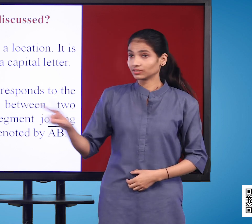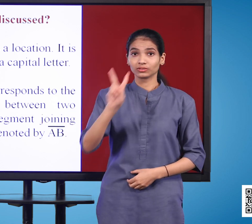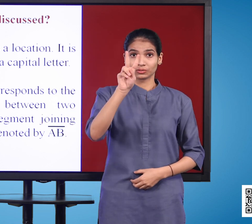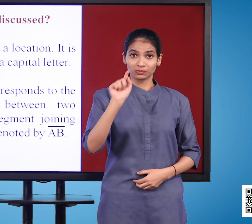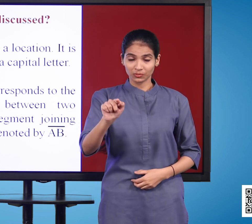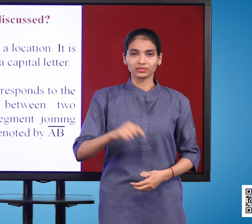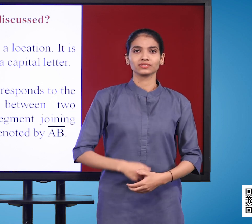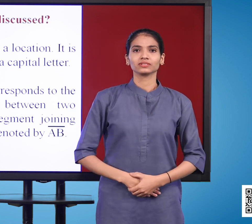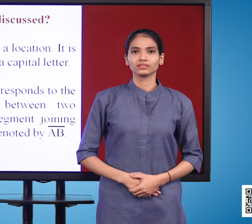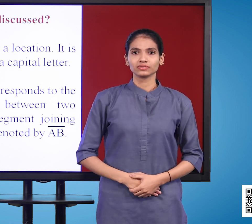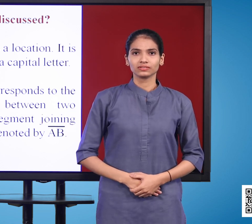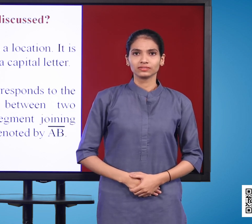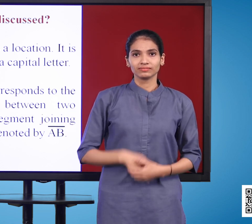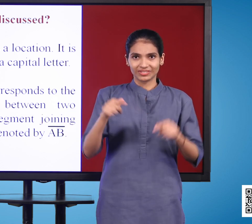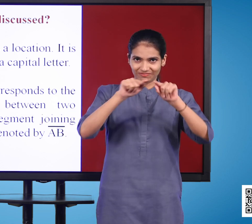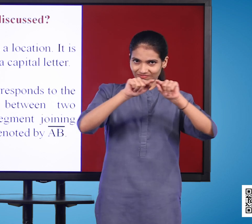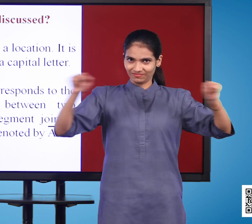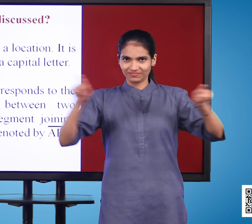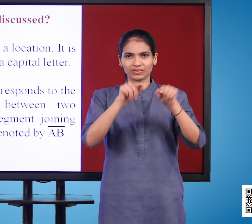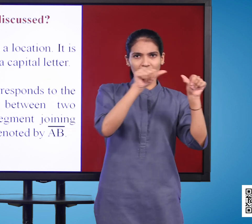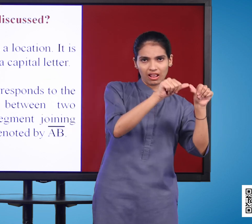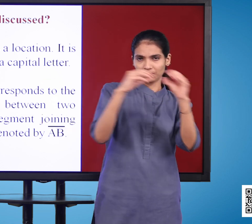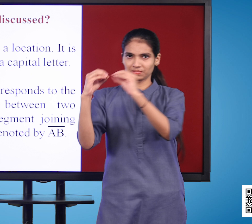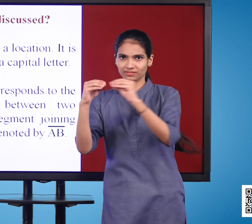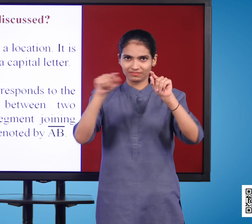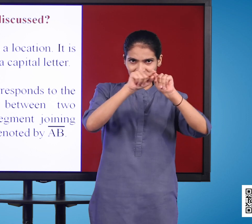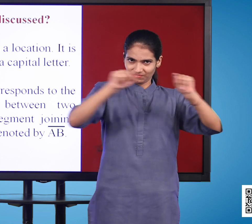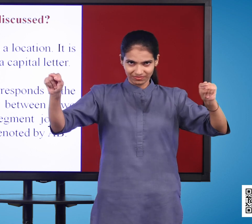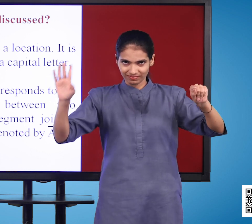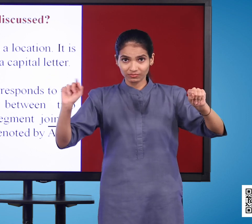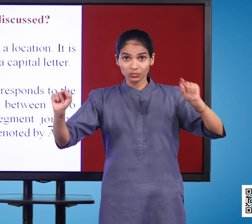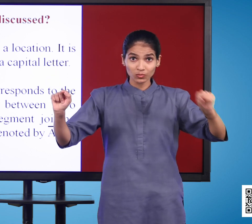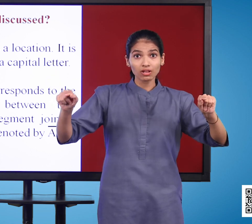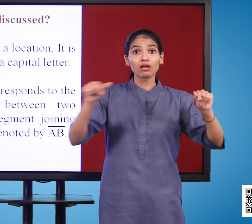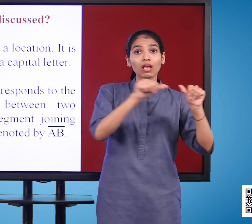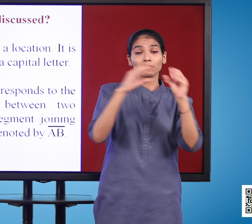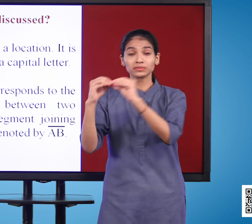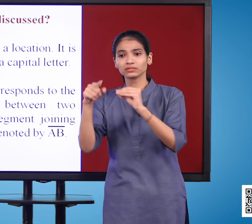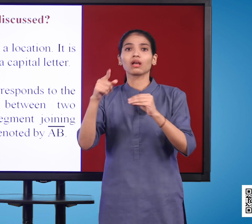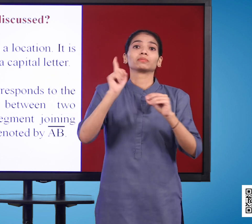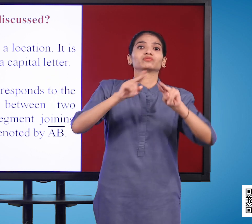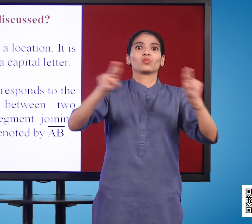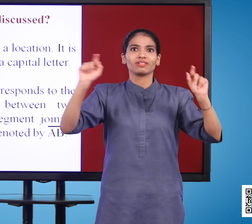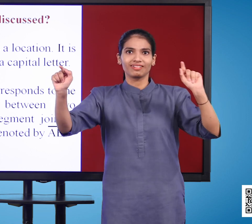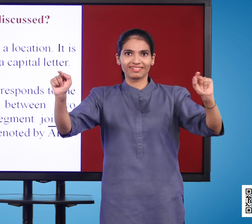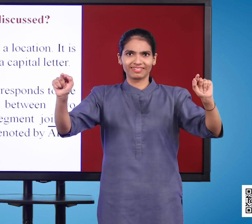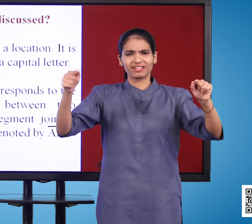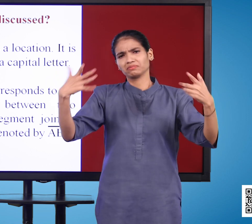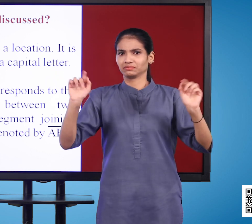2. A line segment corresponds to the shortest distance between 2 points. The line segment joining points A and B